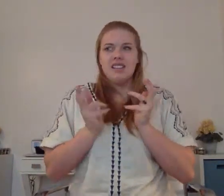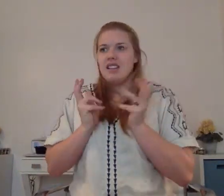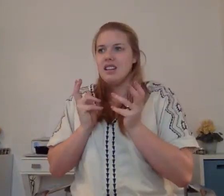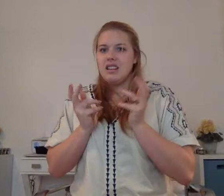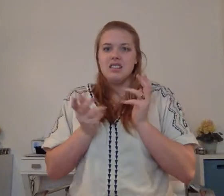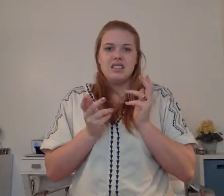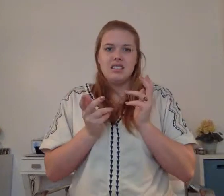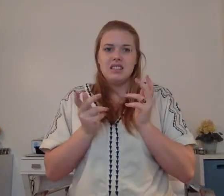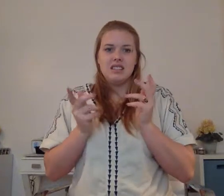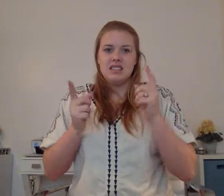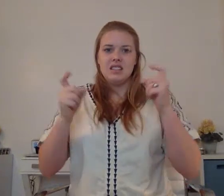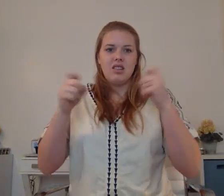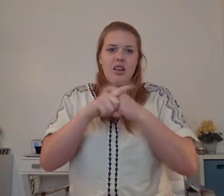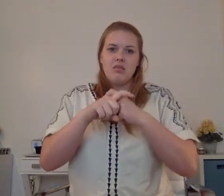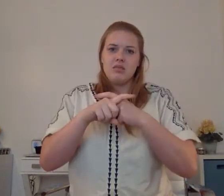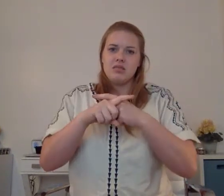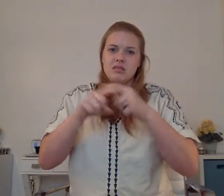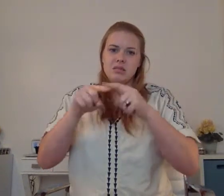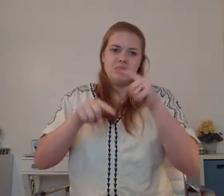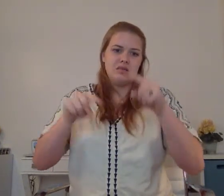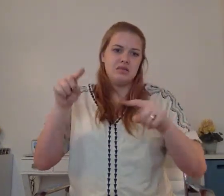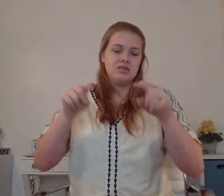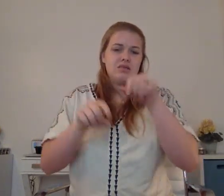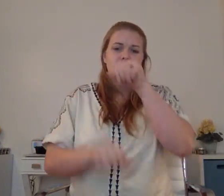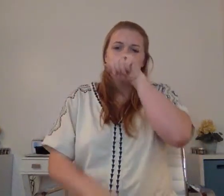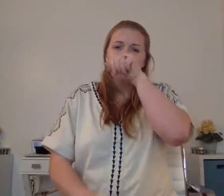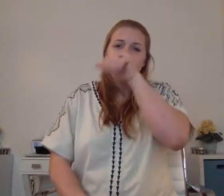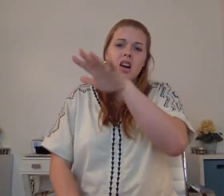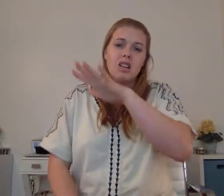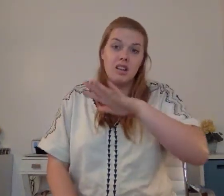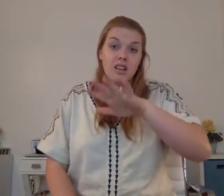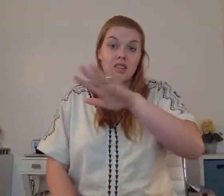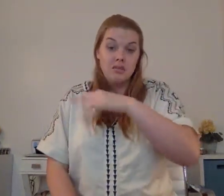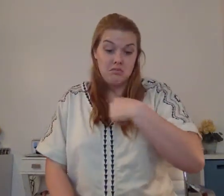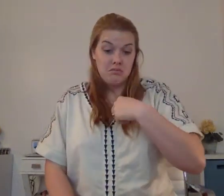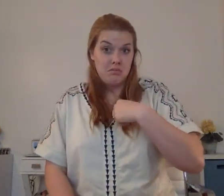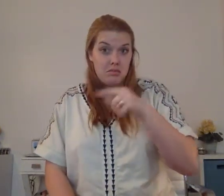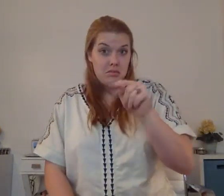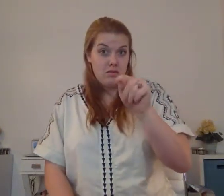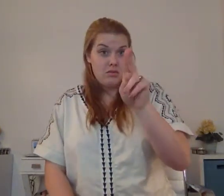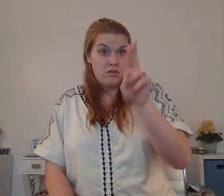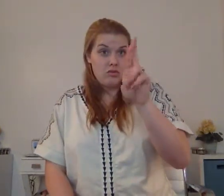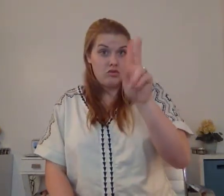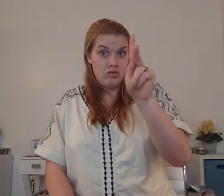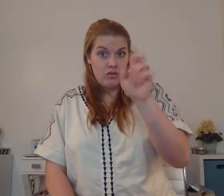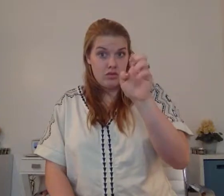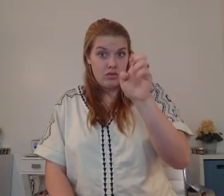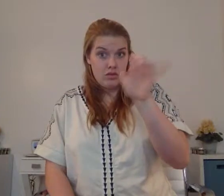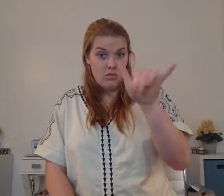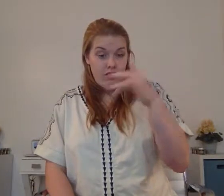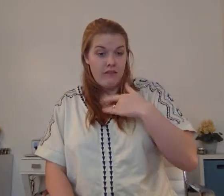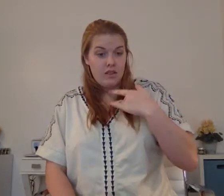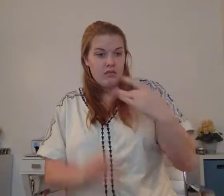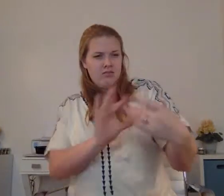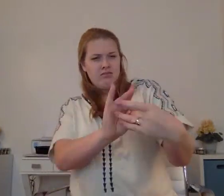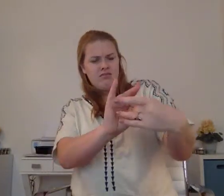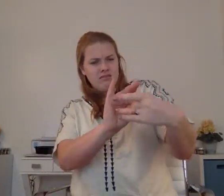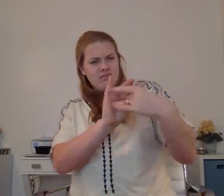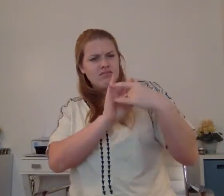from. We love our native countries, yeah? How can we not? We feel attached to the people, the culture, the land,